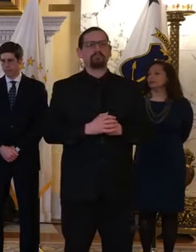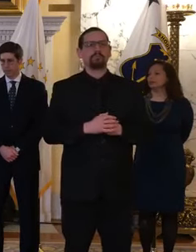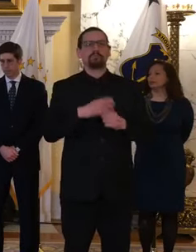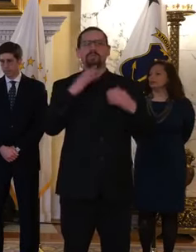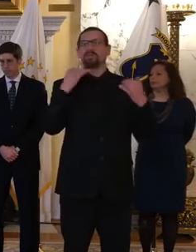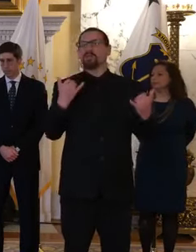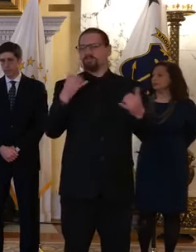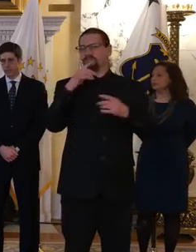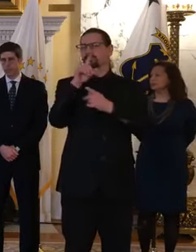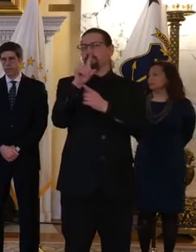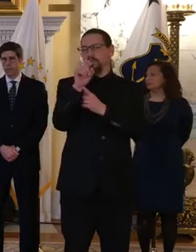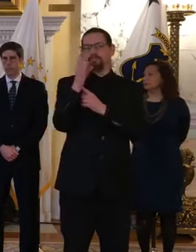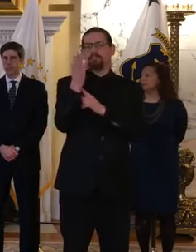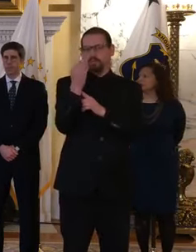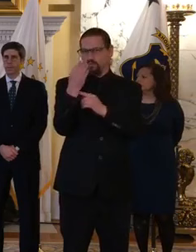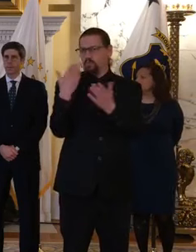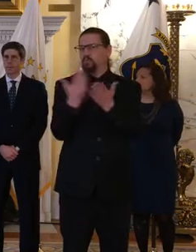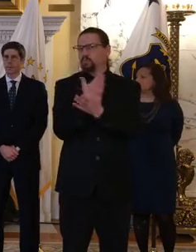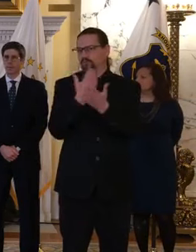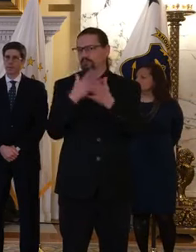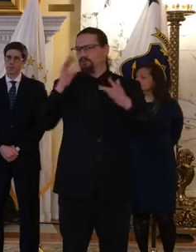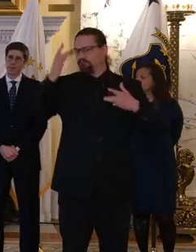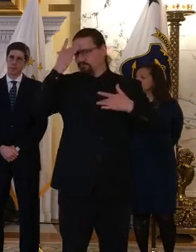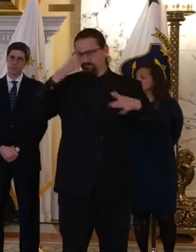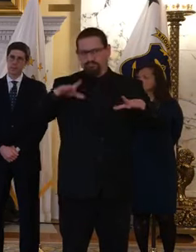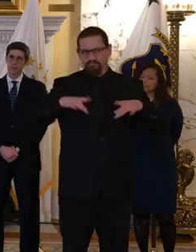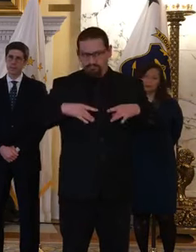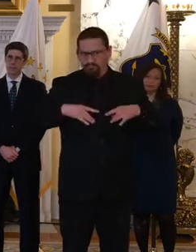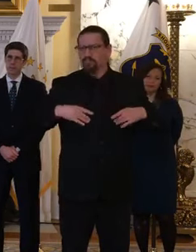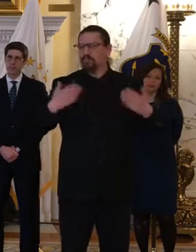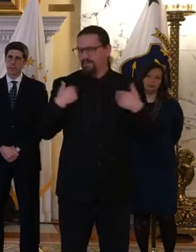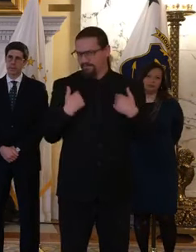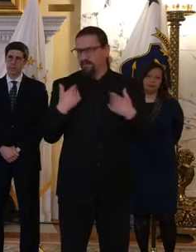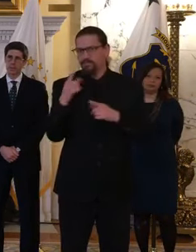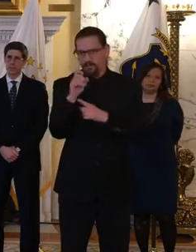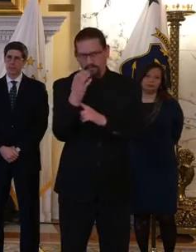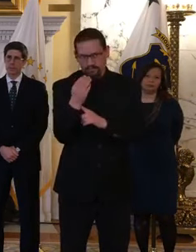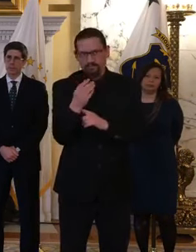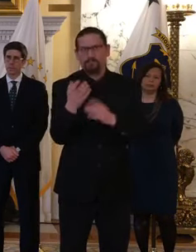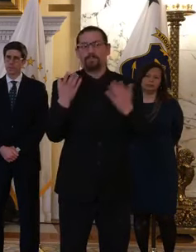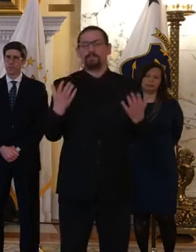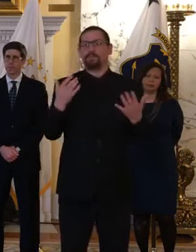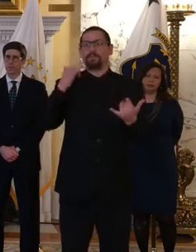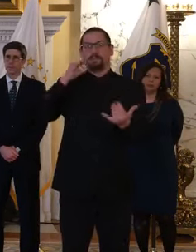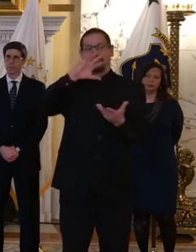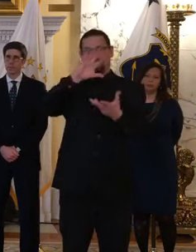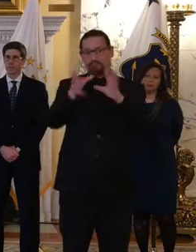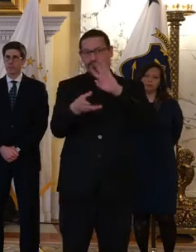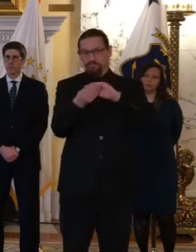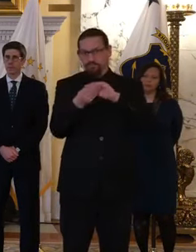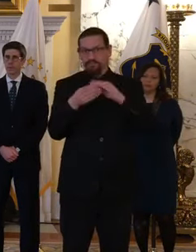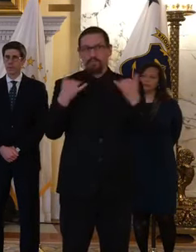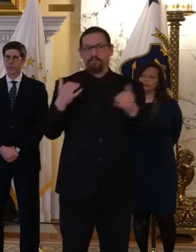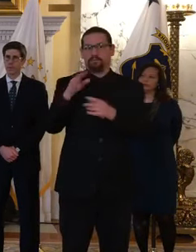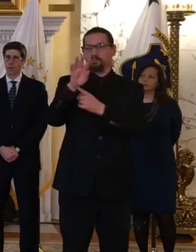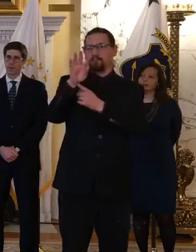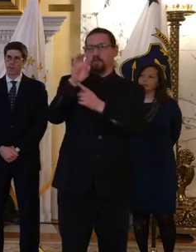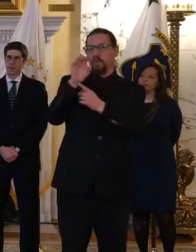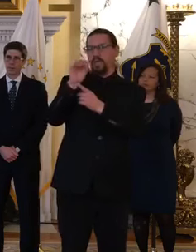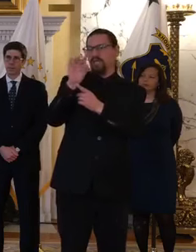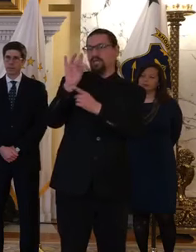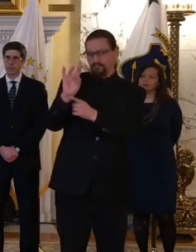new cases of COVID-19 in Rhode Island. This brings our case count to